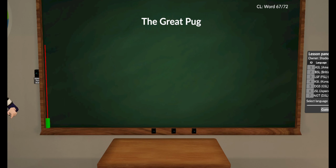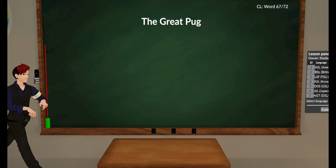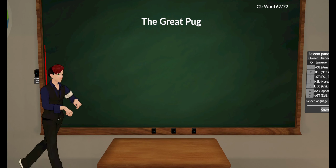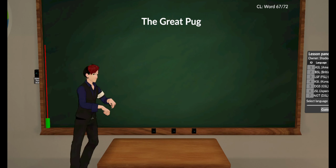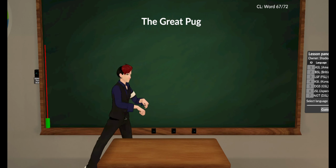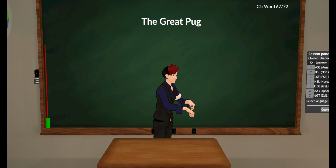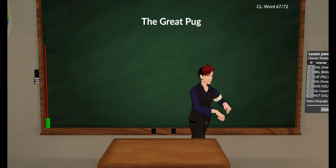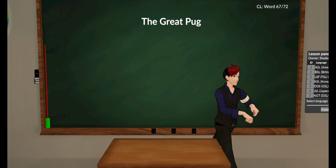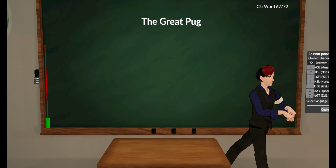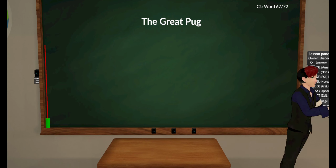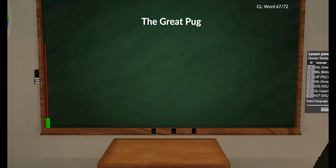Yes, yes, Got I it. did.